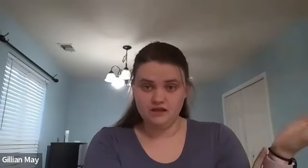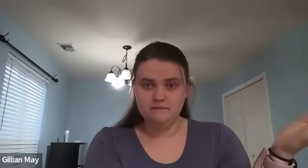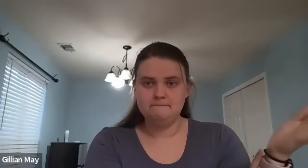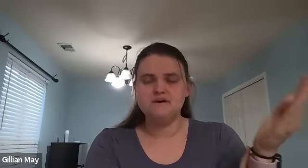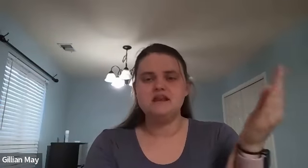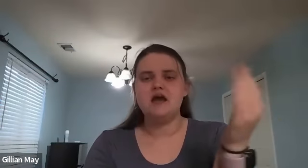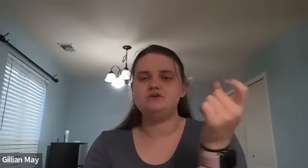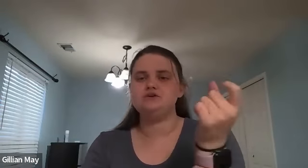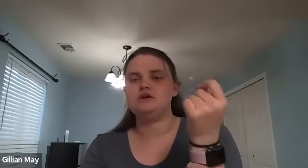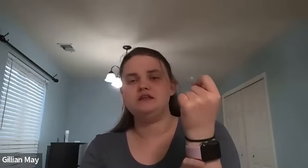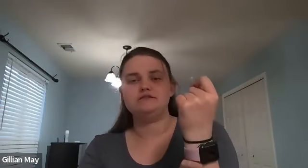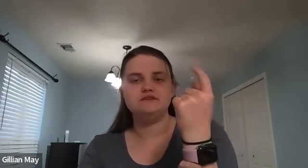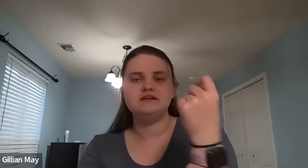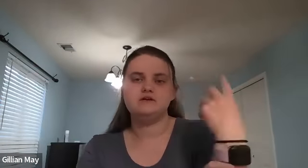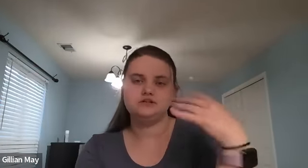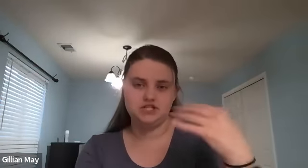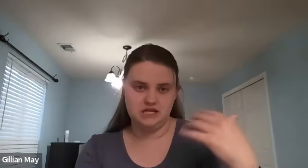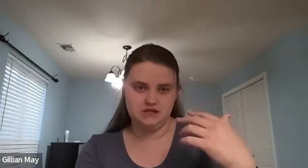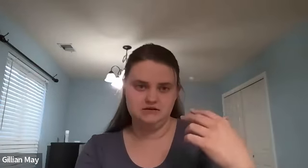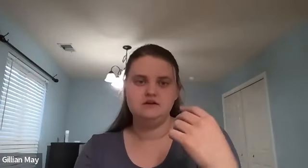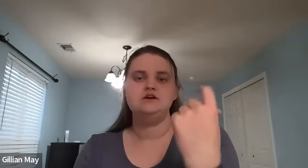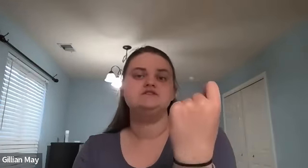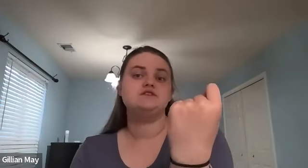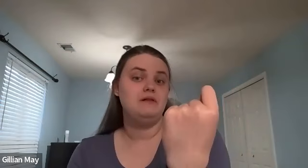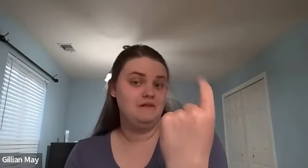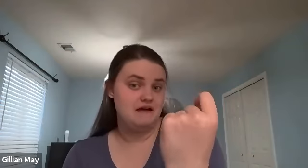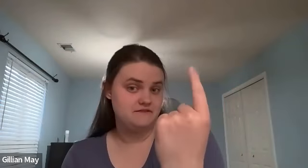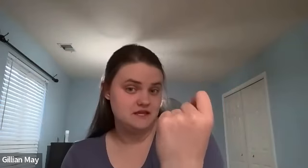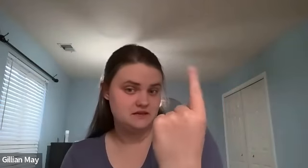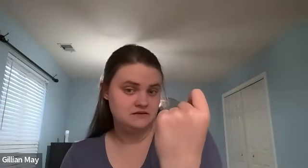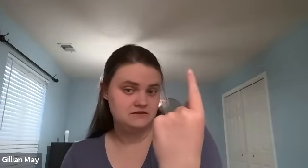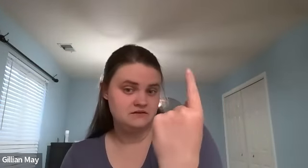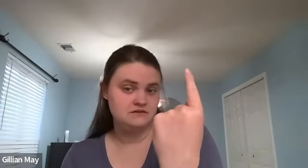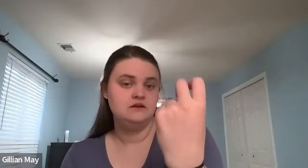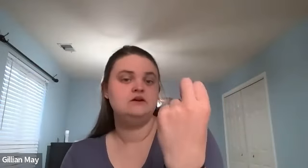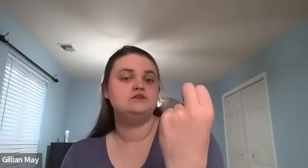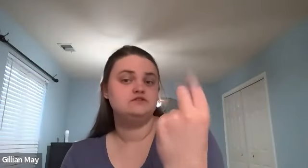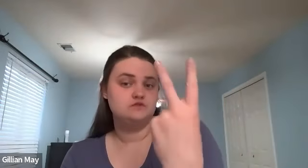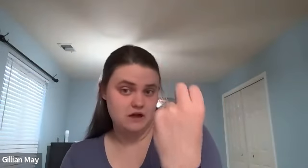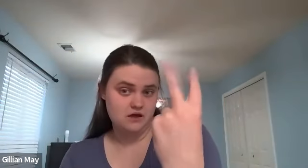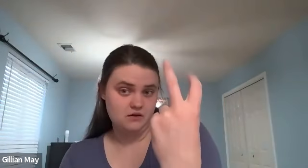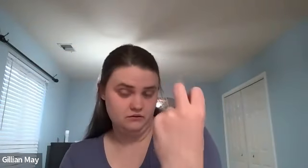9, but now you're going to either flick or shake. So 11, 12,